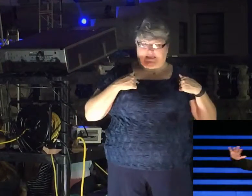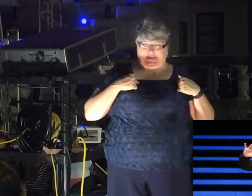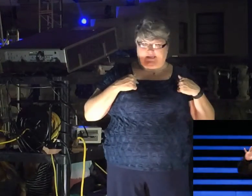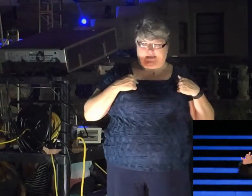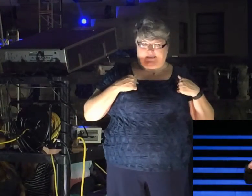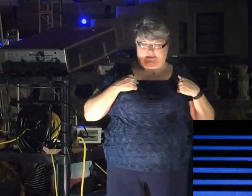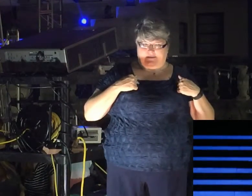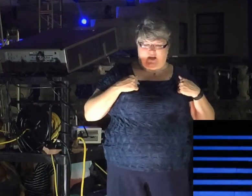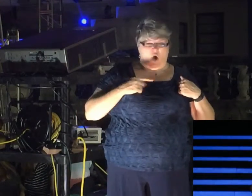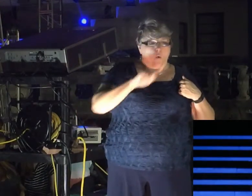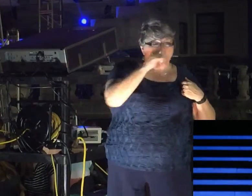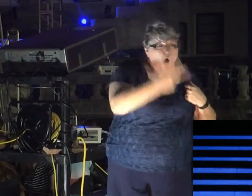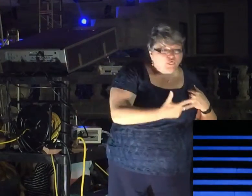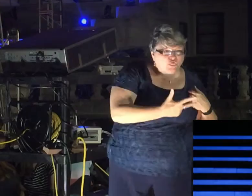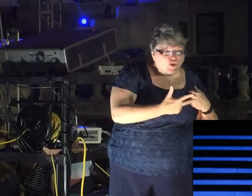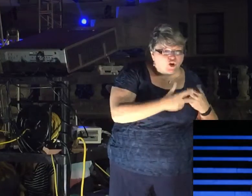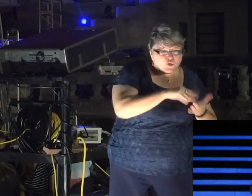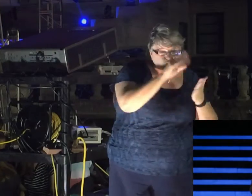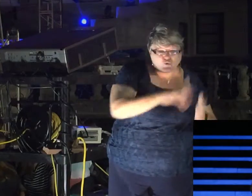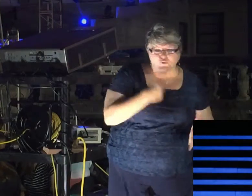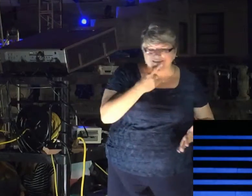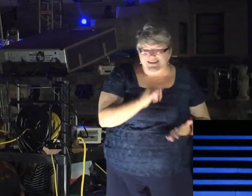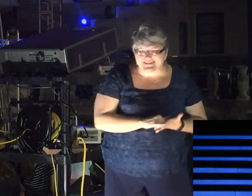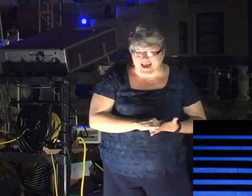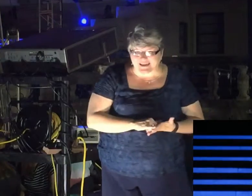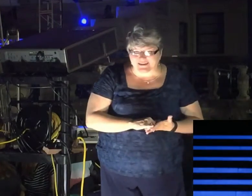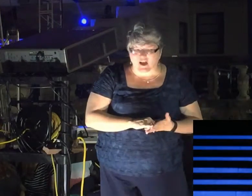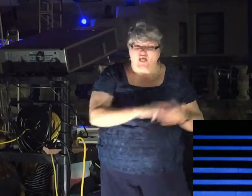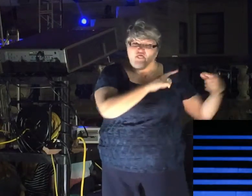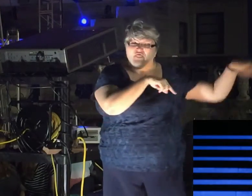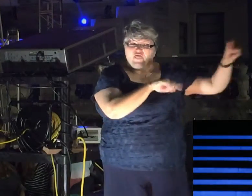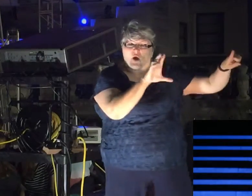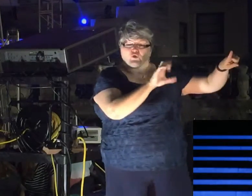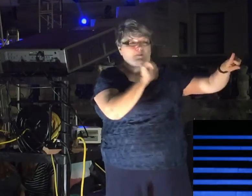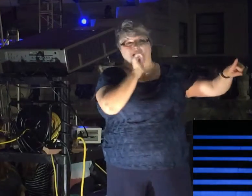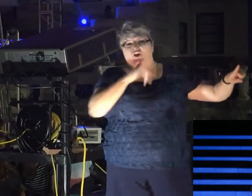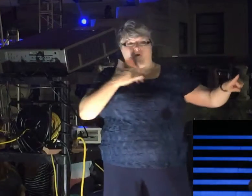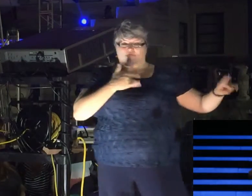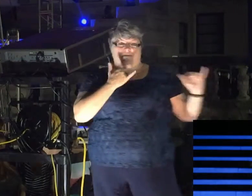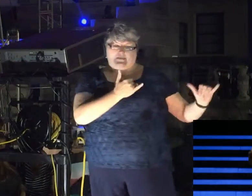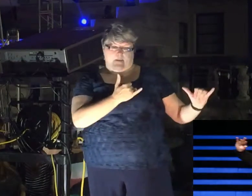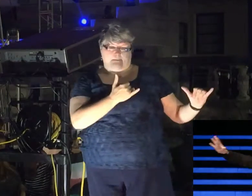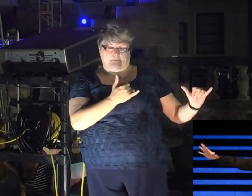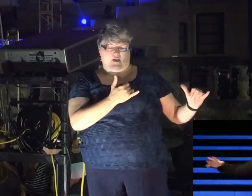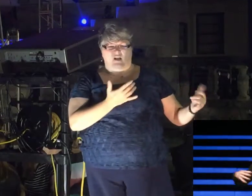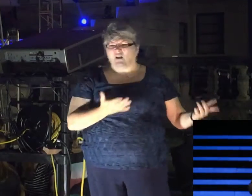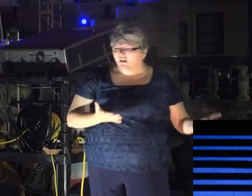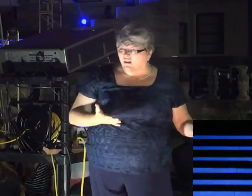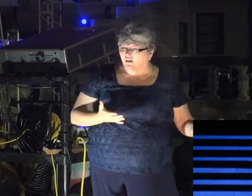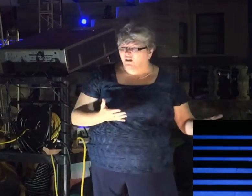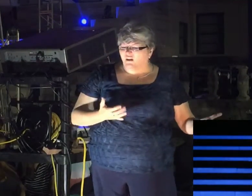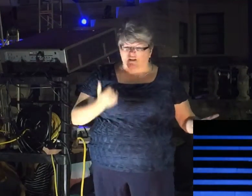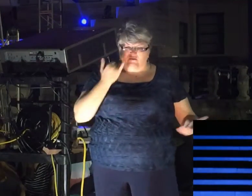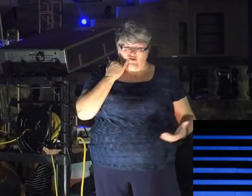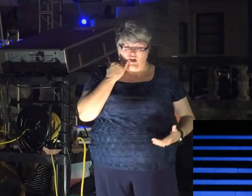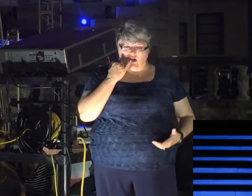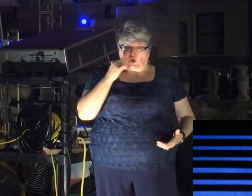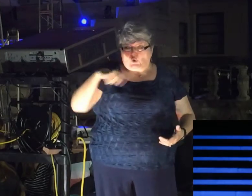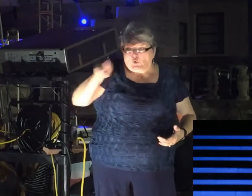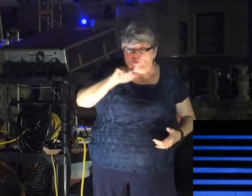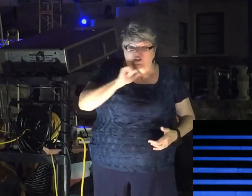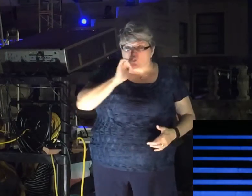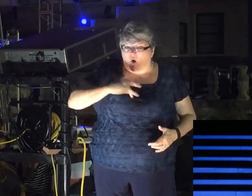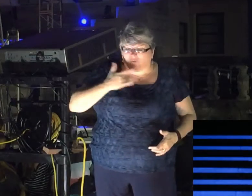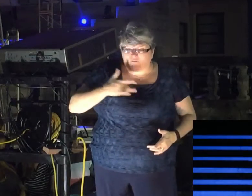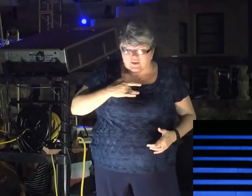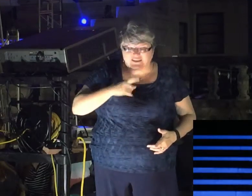but not me. And 1 out of every 3 college students says that. Everybody's doing it, but I don't feel that way. And you're like, well, the